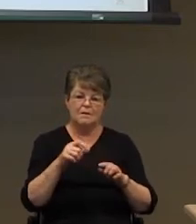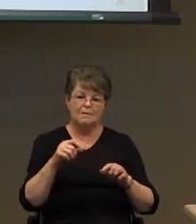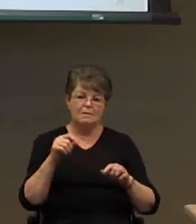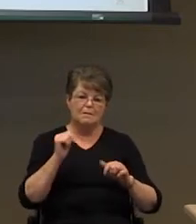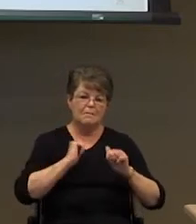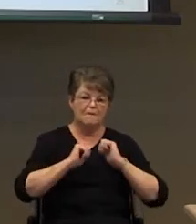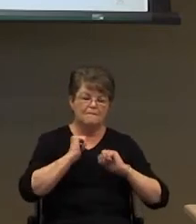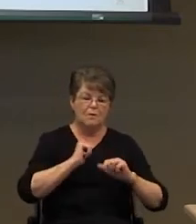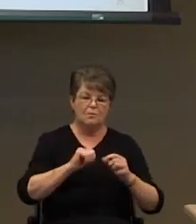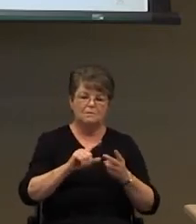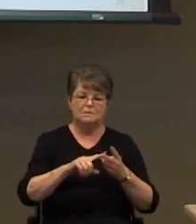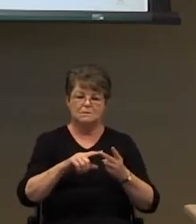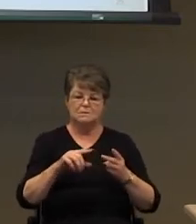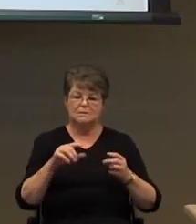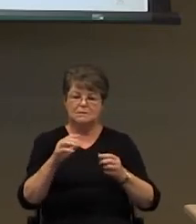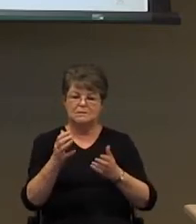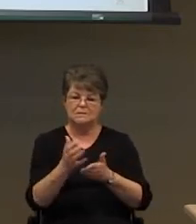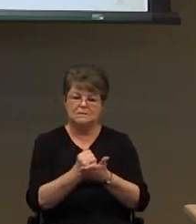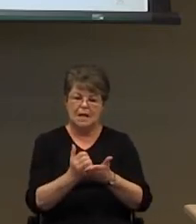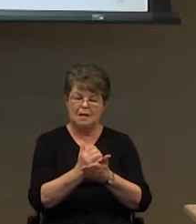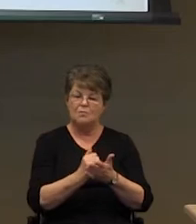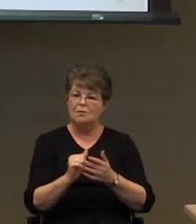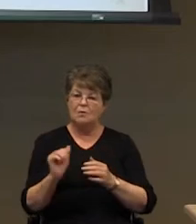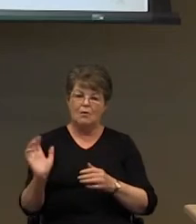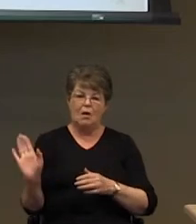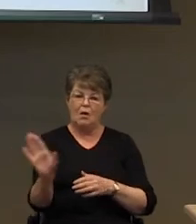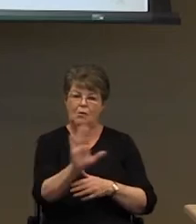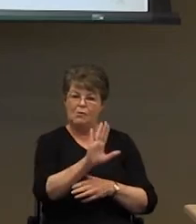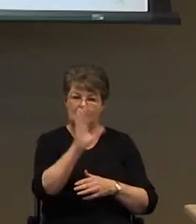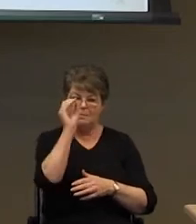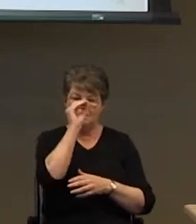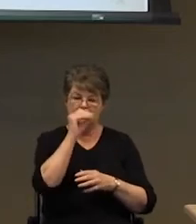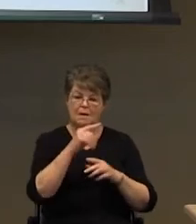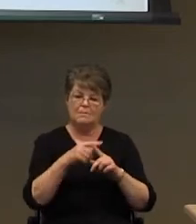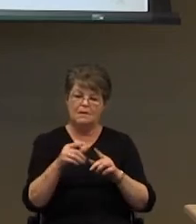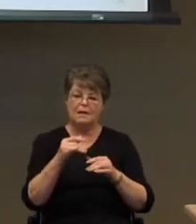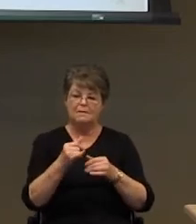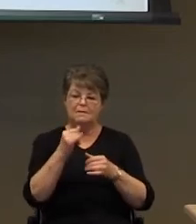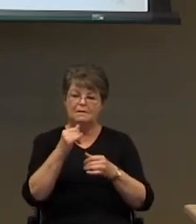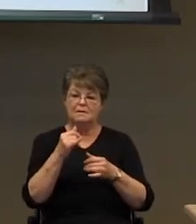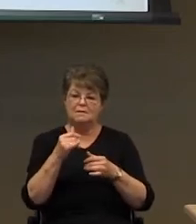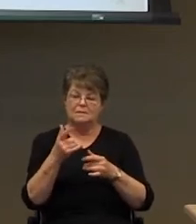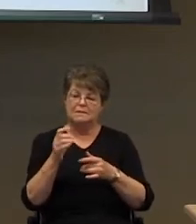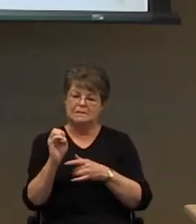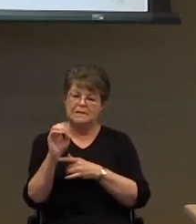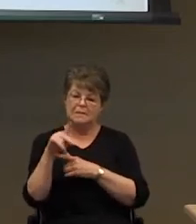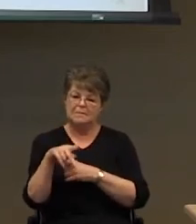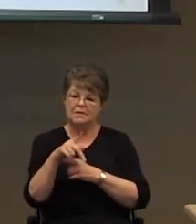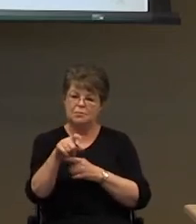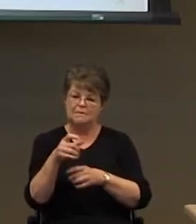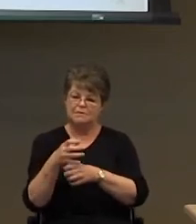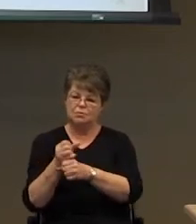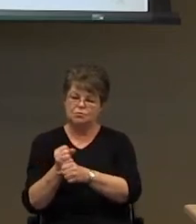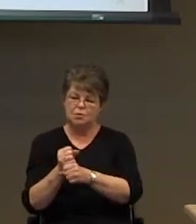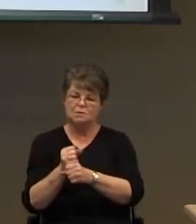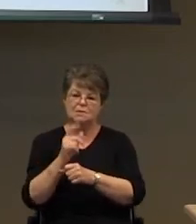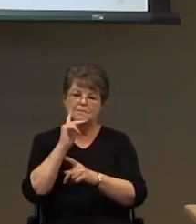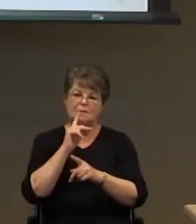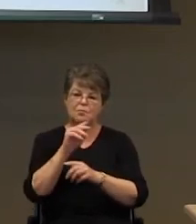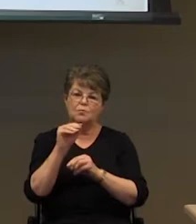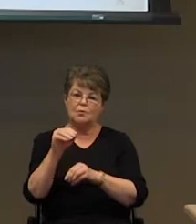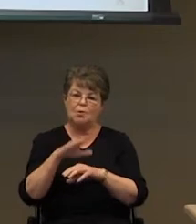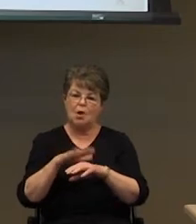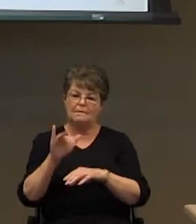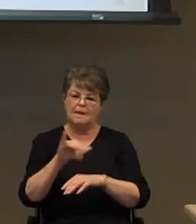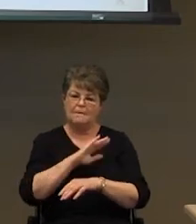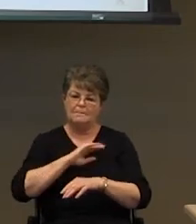to salary, and everyone has a right to their opinion. But at the end of the day, it's your Economic Development Organization that you entrust. It's the people that you put on that board needs to